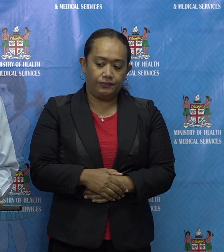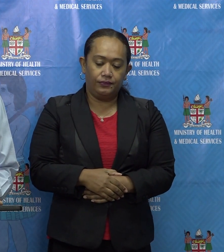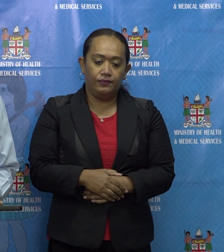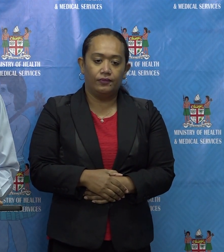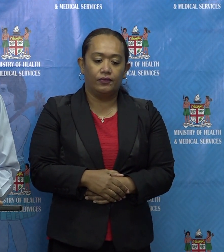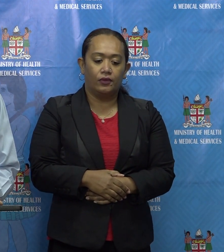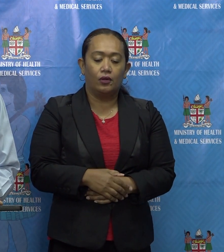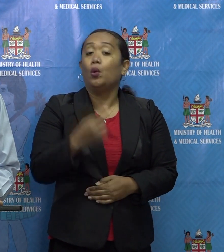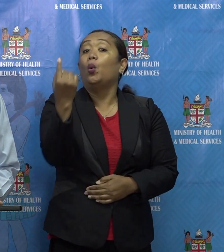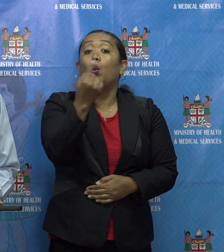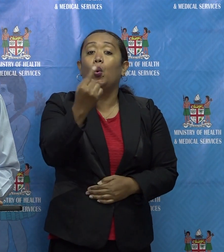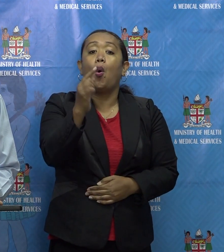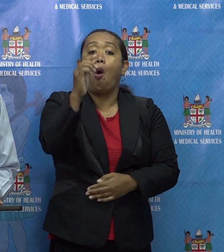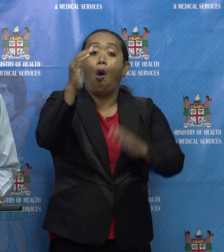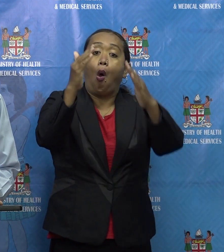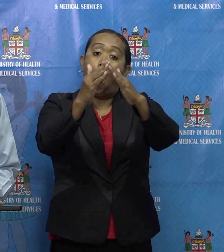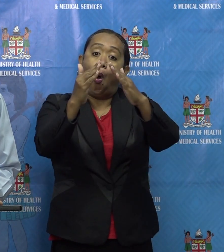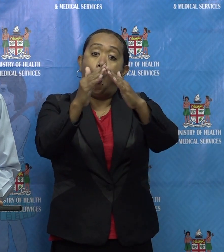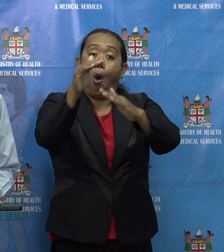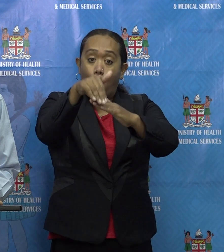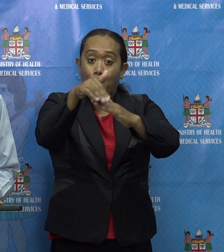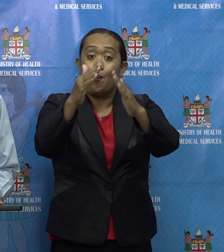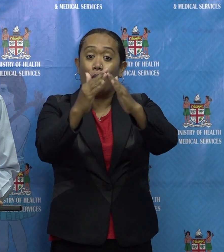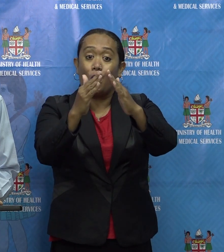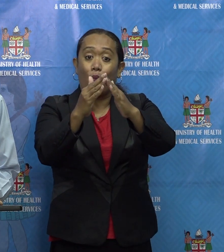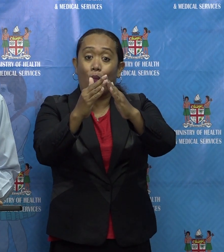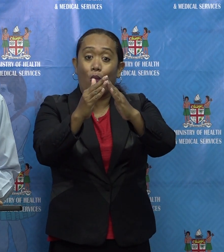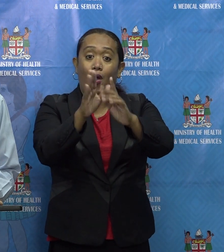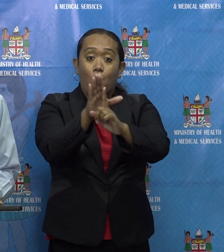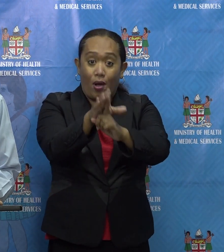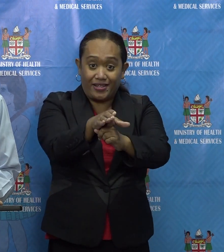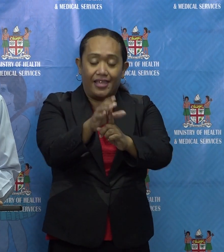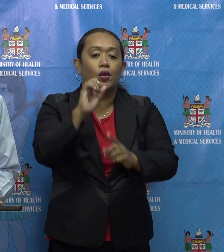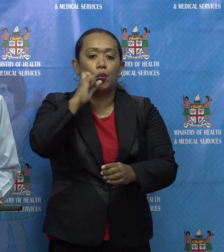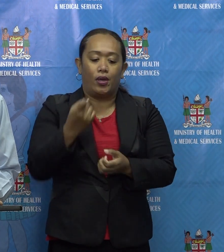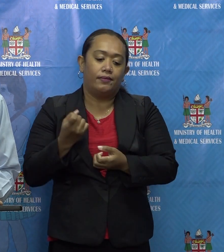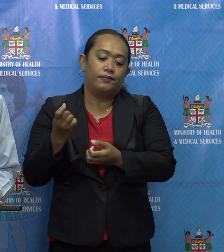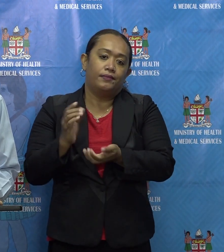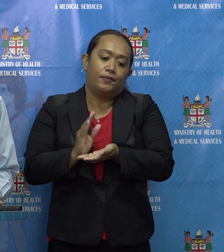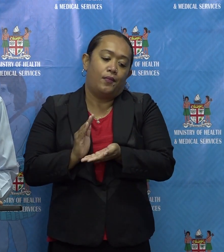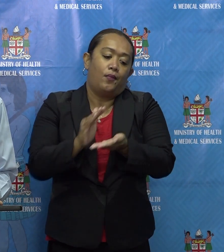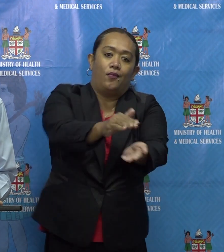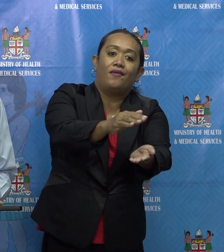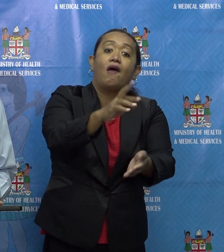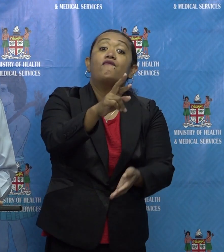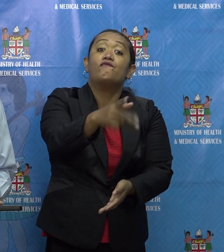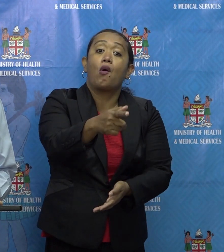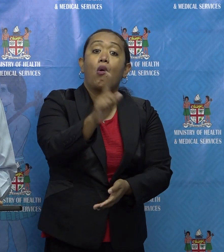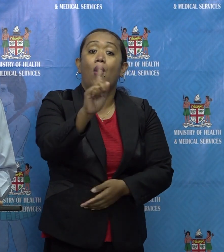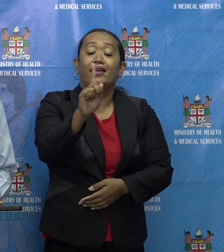For those under home quarantine orders, we will be outsourcing grocery delivery services to private